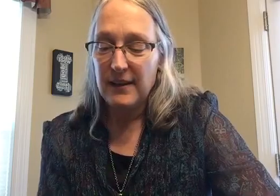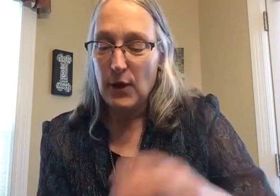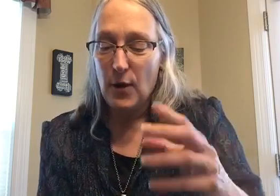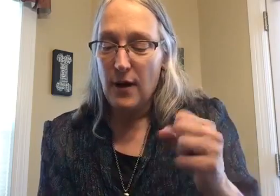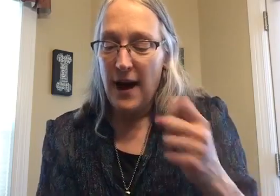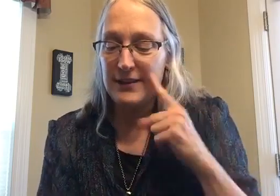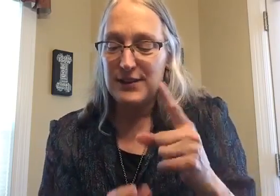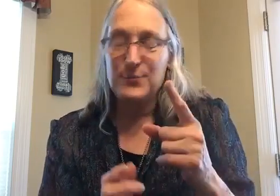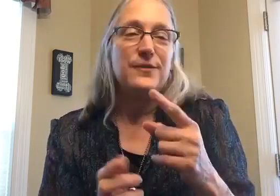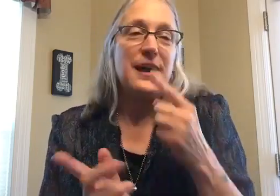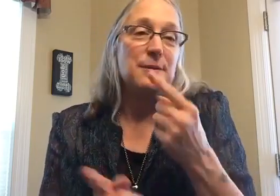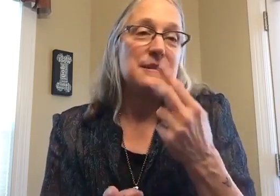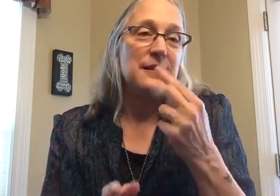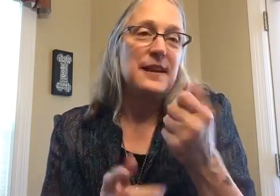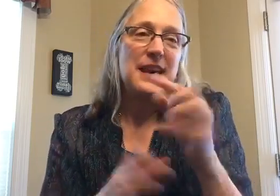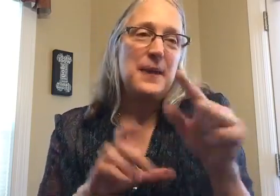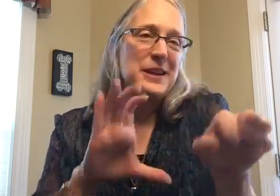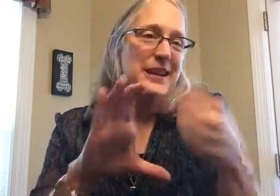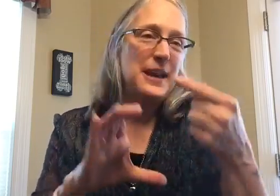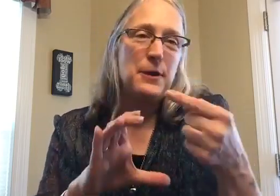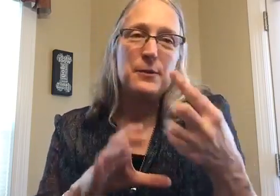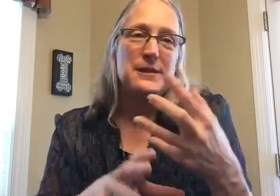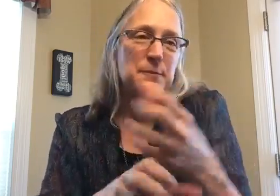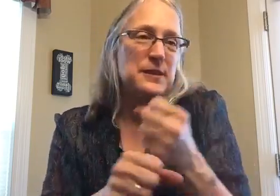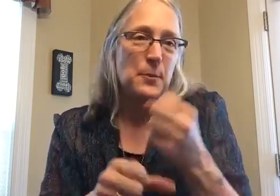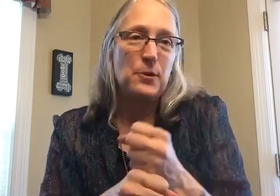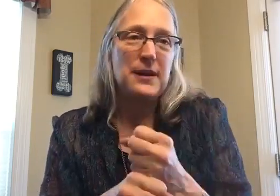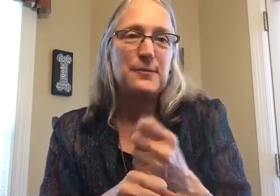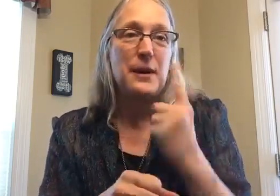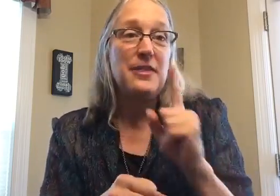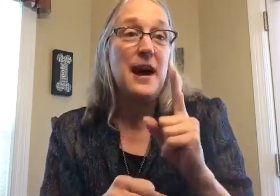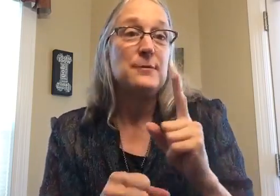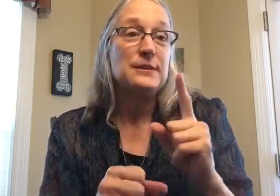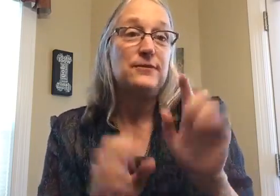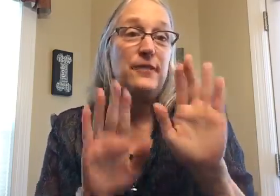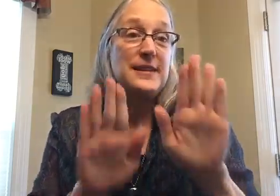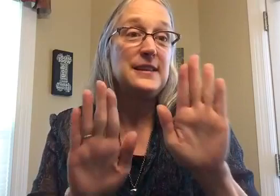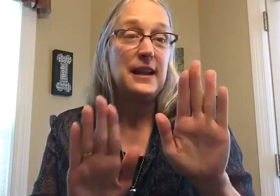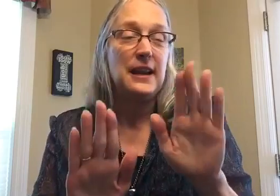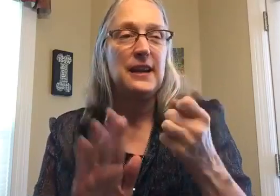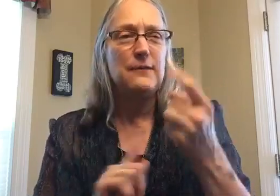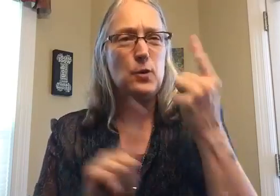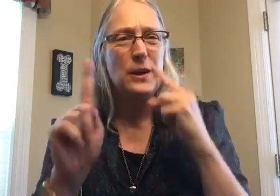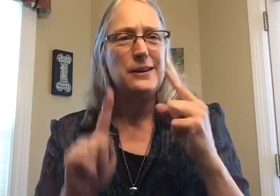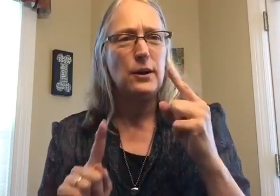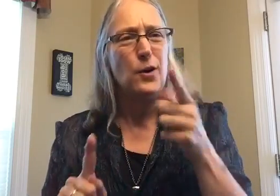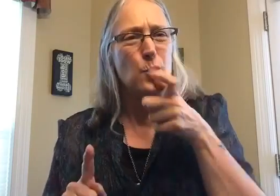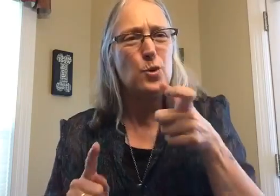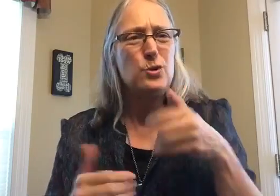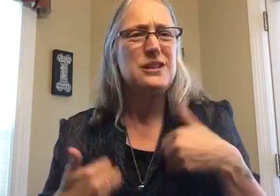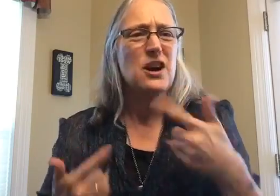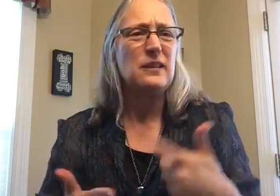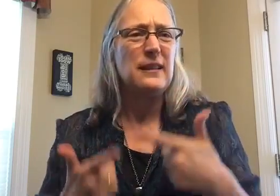So that came in an email with some summaries, but I thought it was fascinating. And if you wonder, oh, who's Young